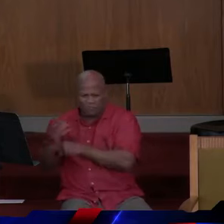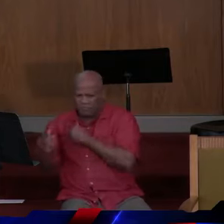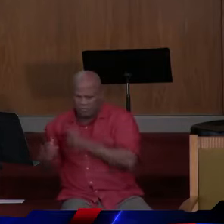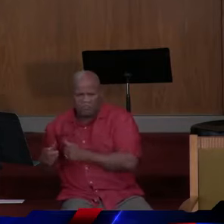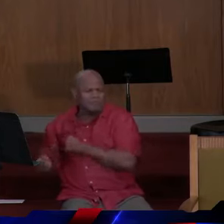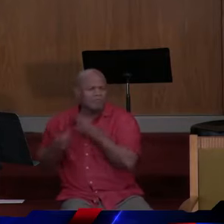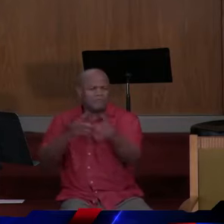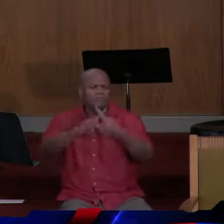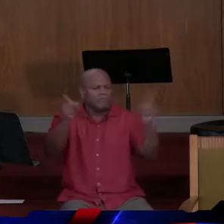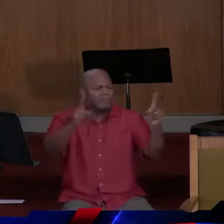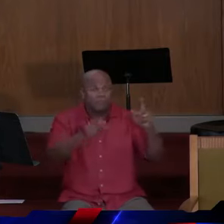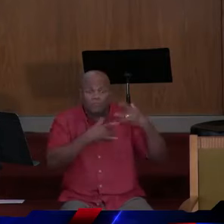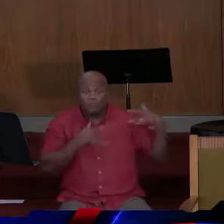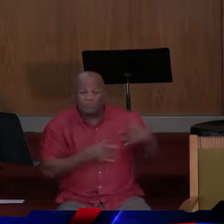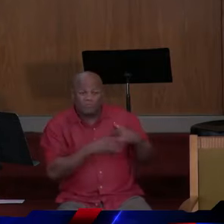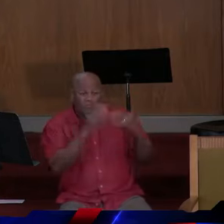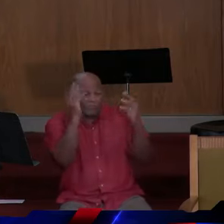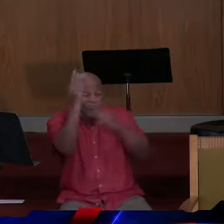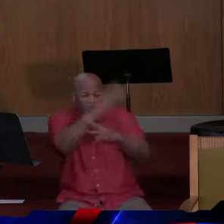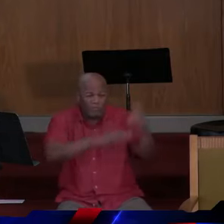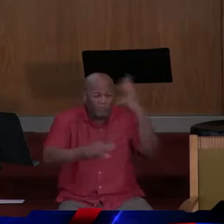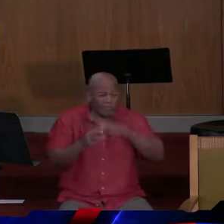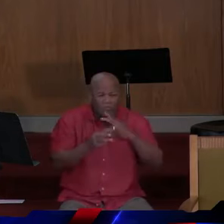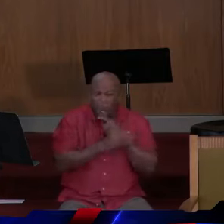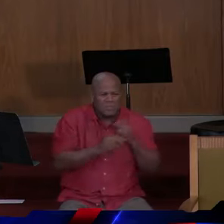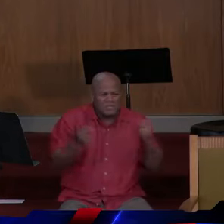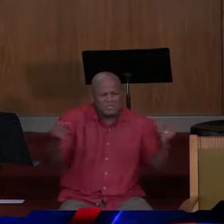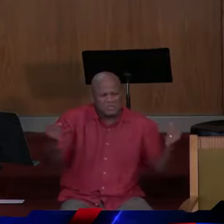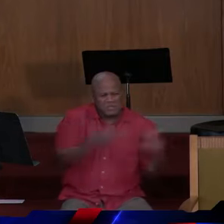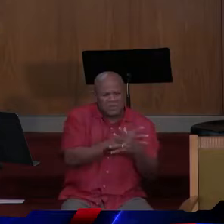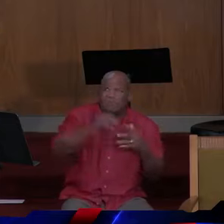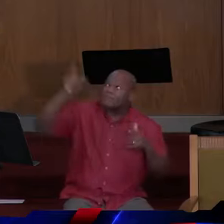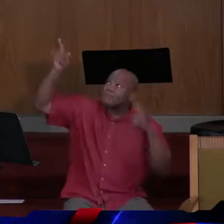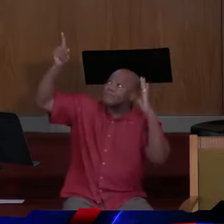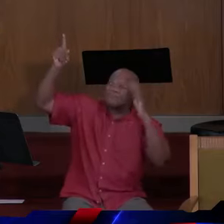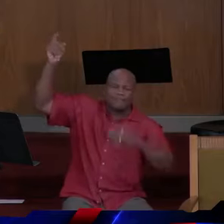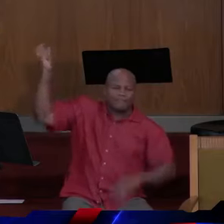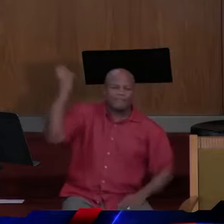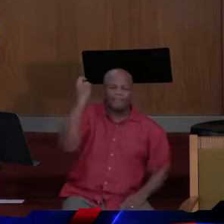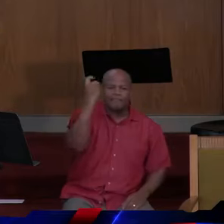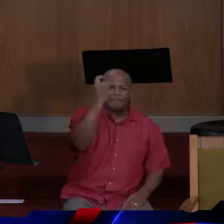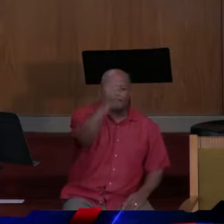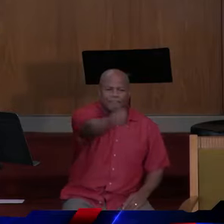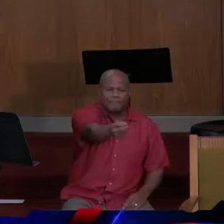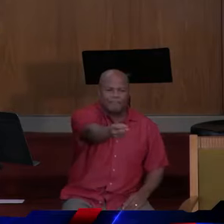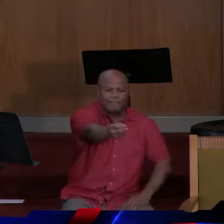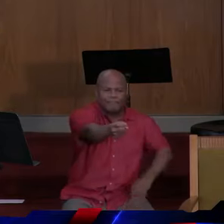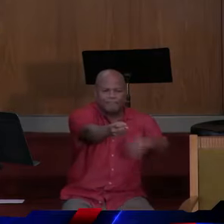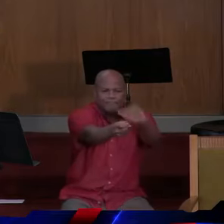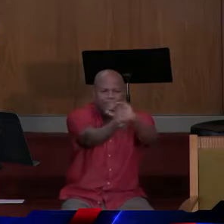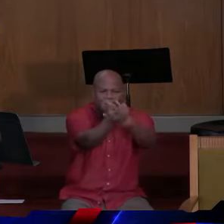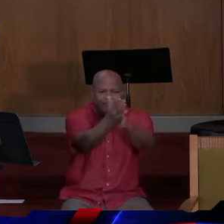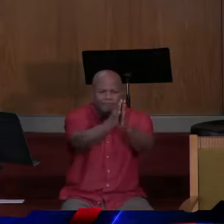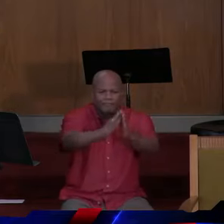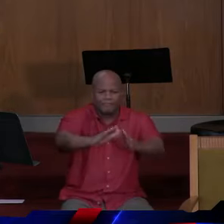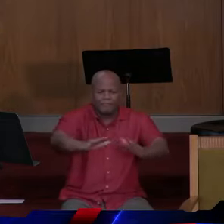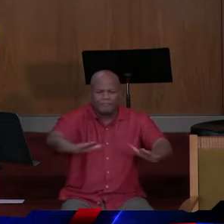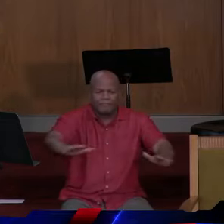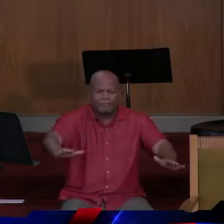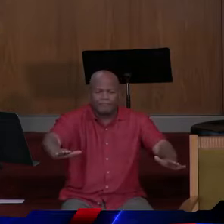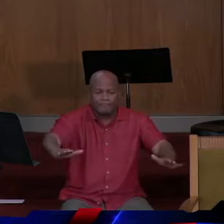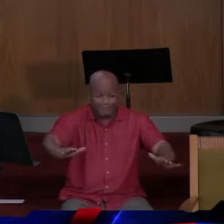Don't let your hearts be troubled. Don't be scared. God has given us peace. Now this